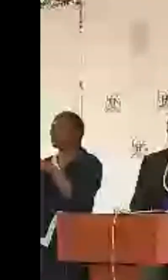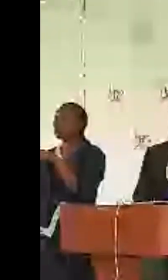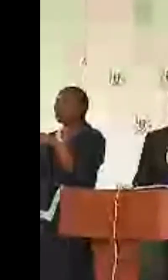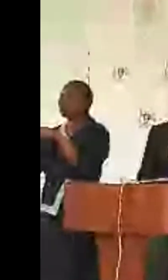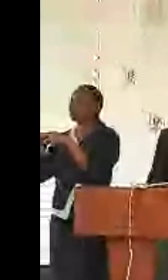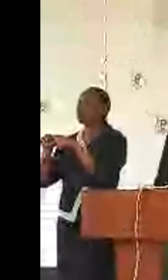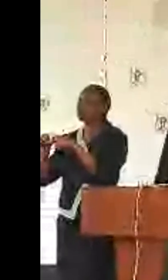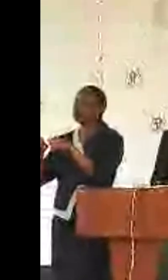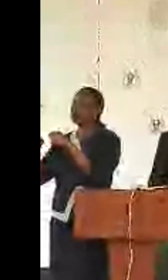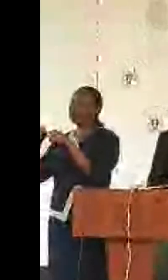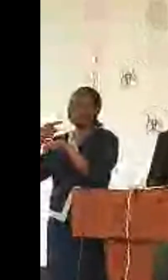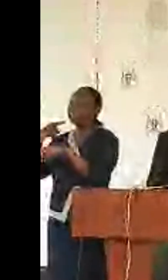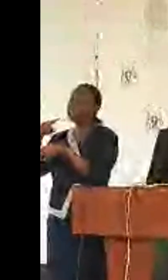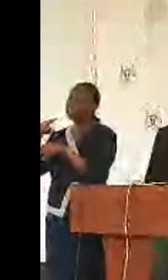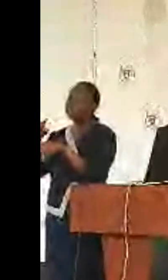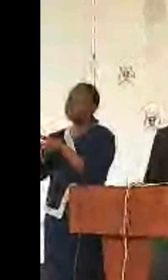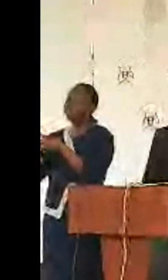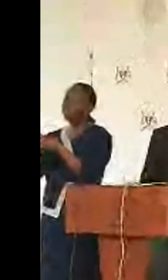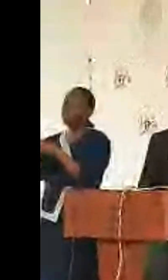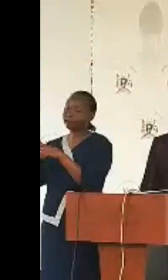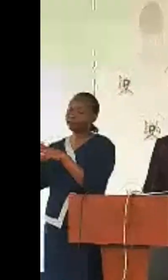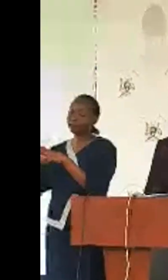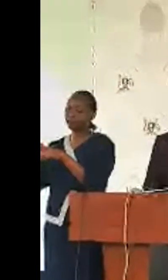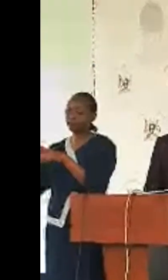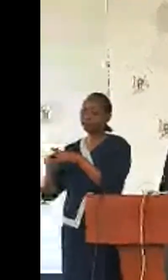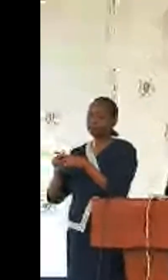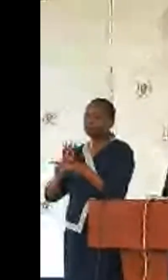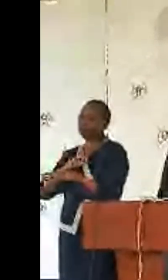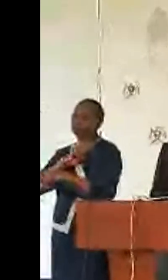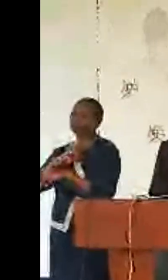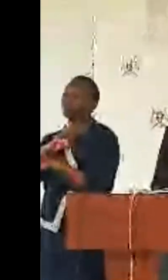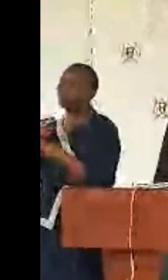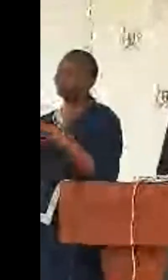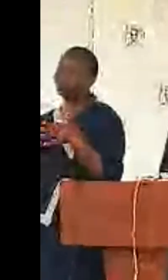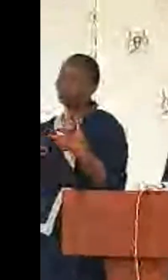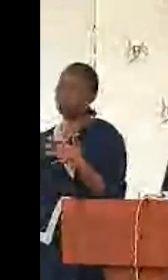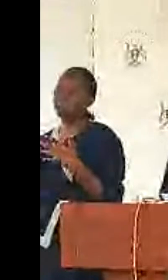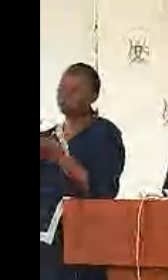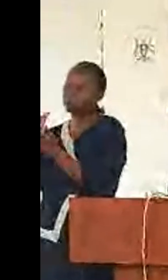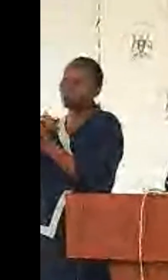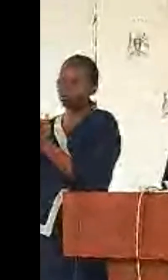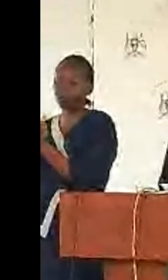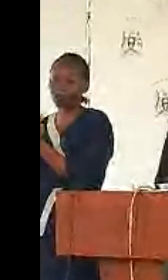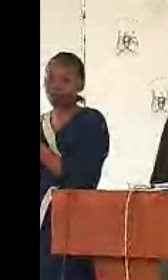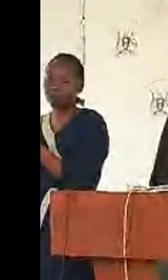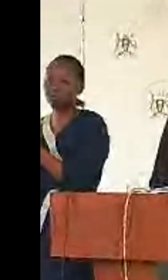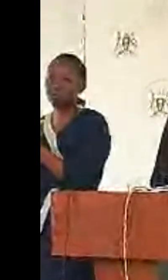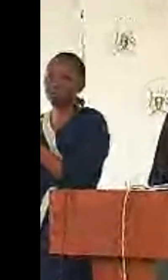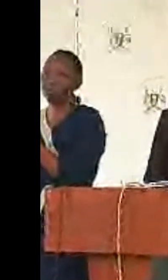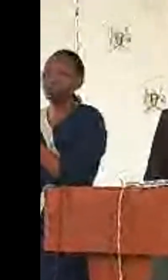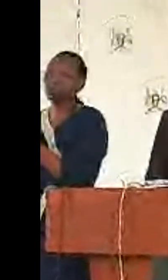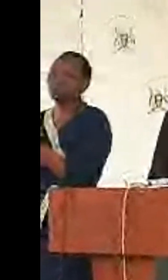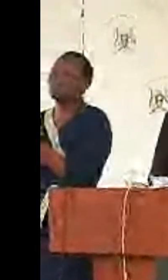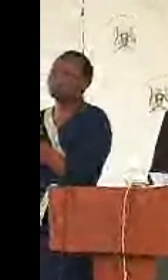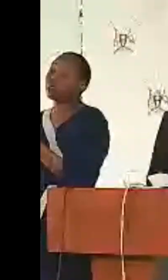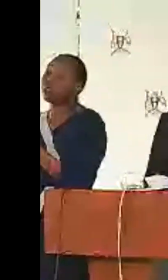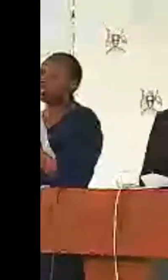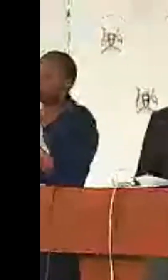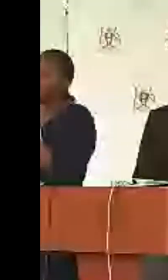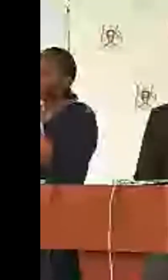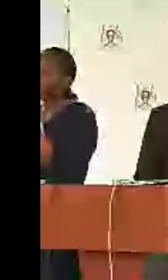Omukulu ayongeddeko n'agamba nti ekitongole kisanyufu kubanga emiwendo egisuubirwa